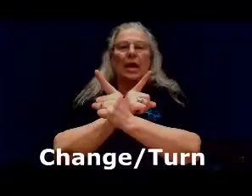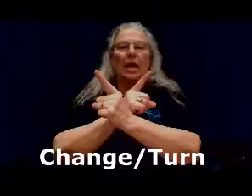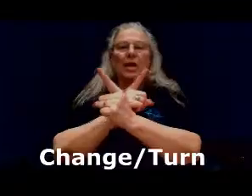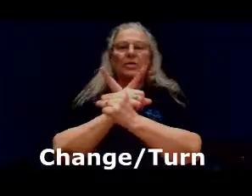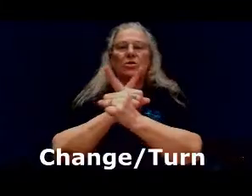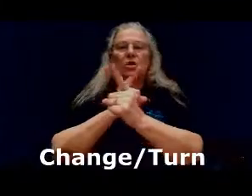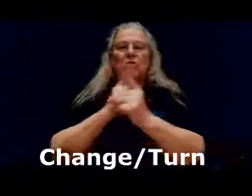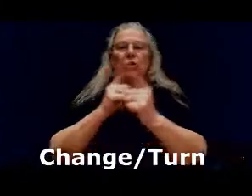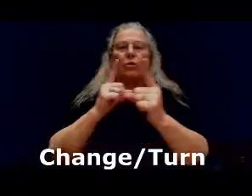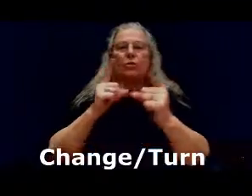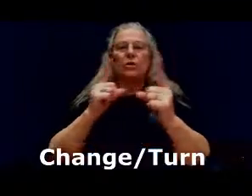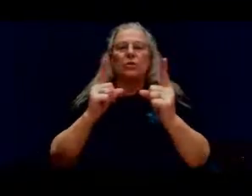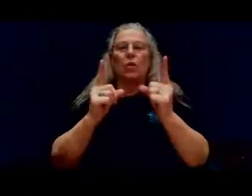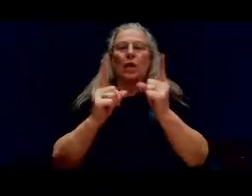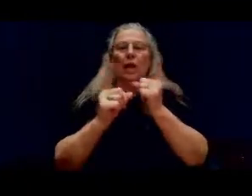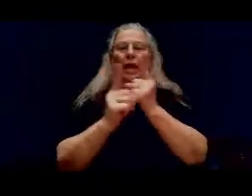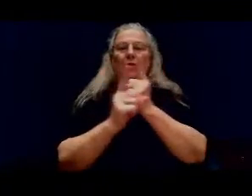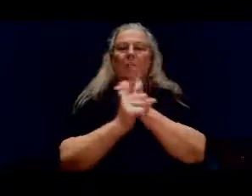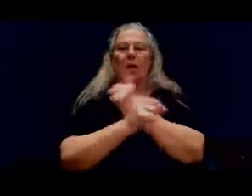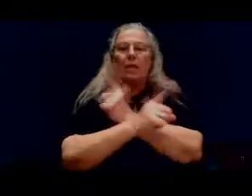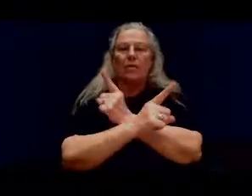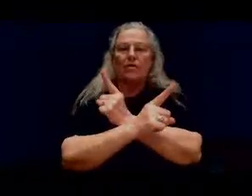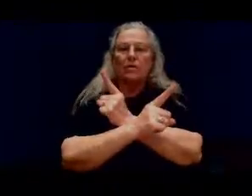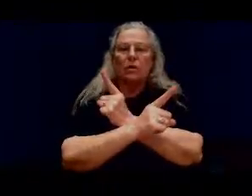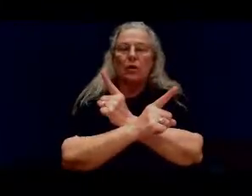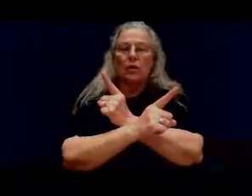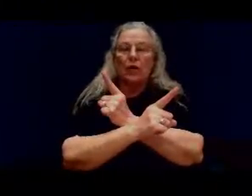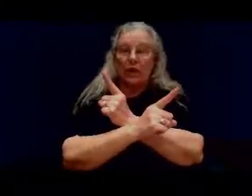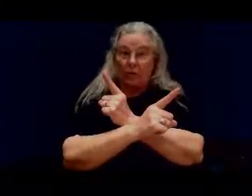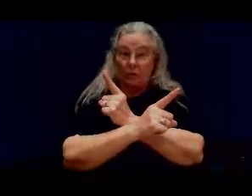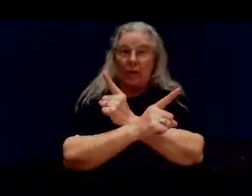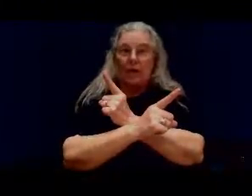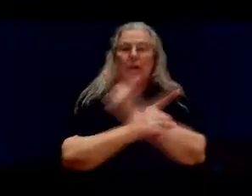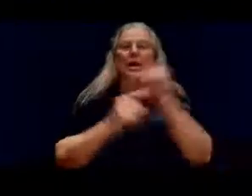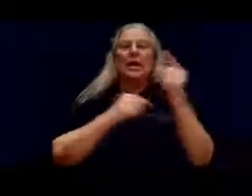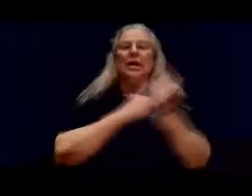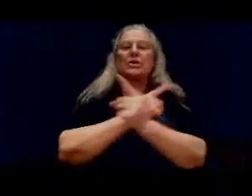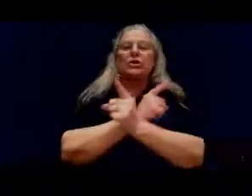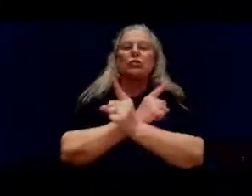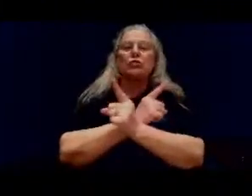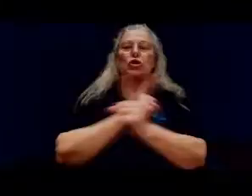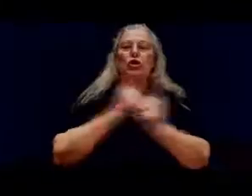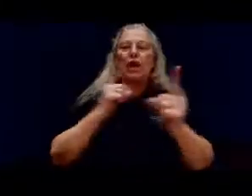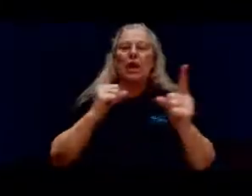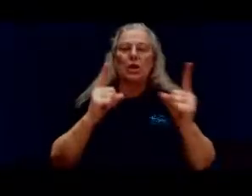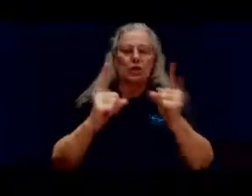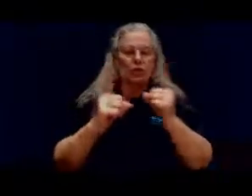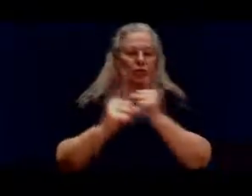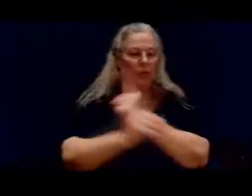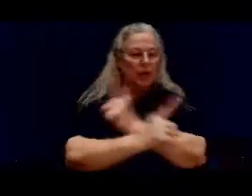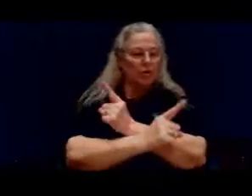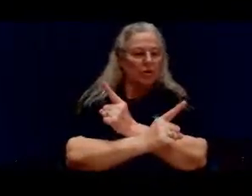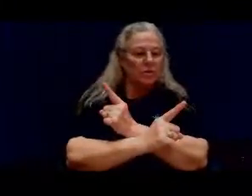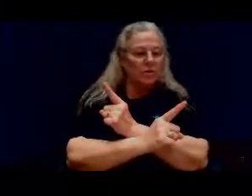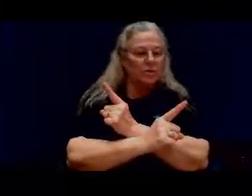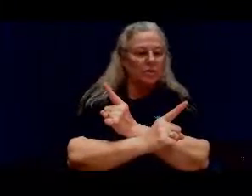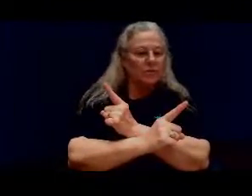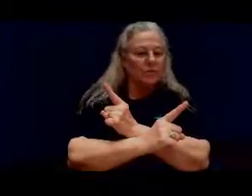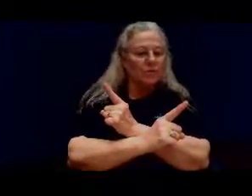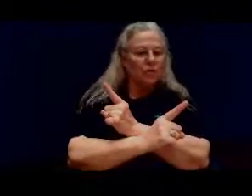I start to go this way, and then I reverse and go the other way. It's to change directions or